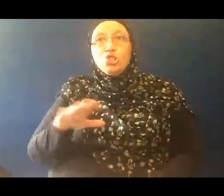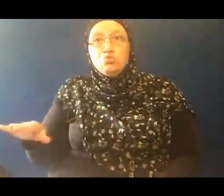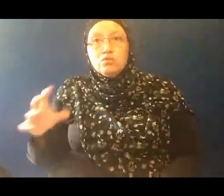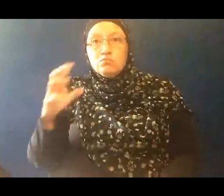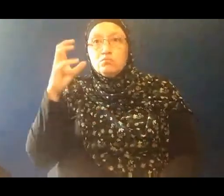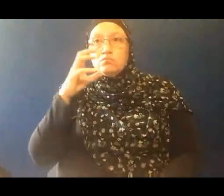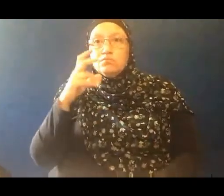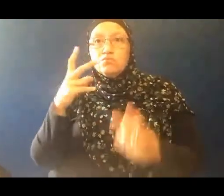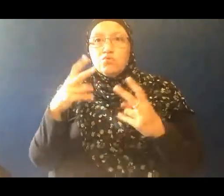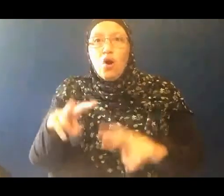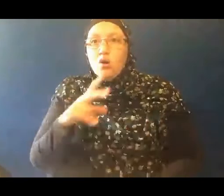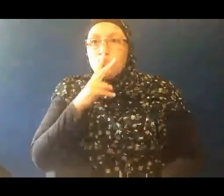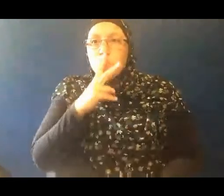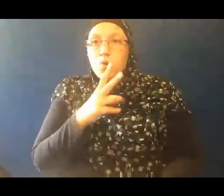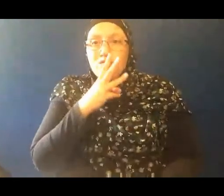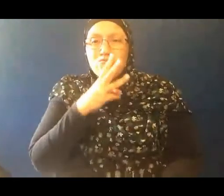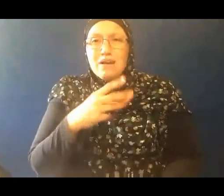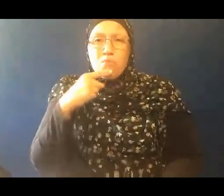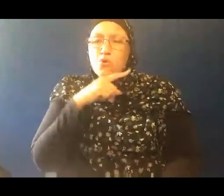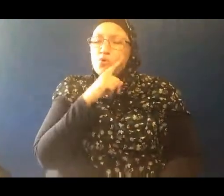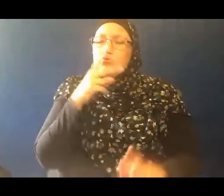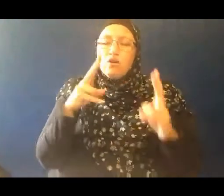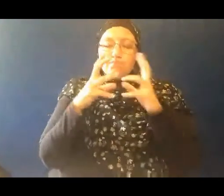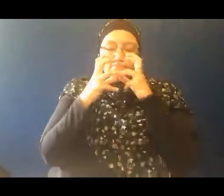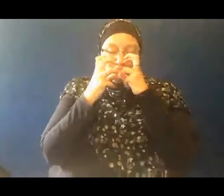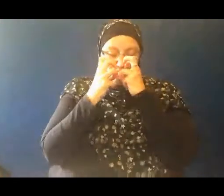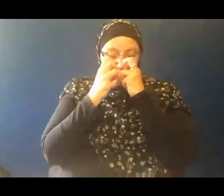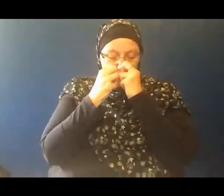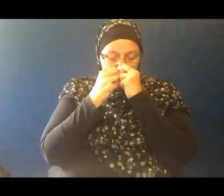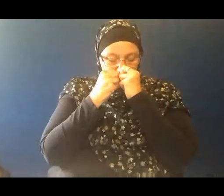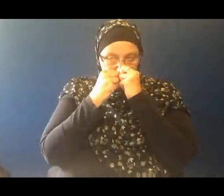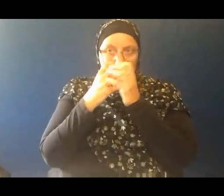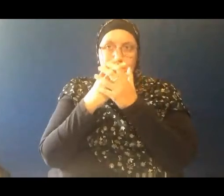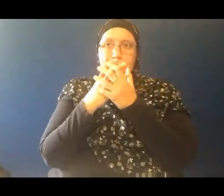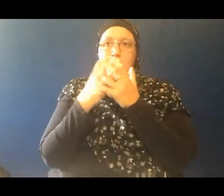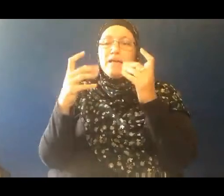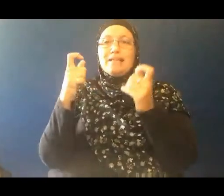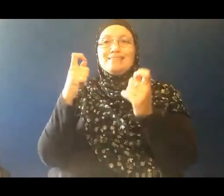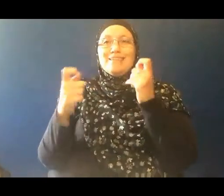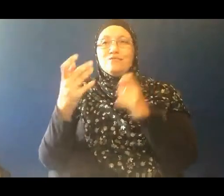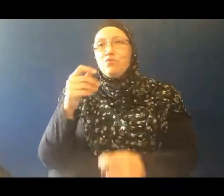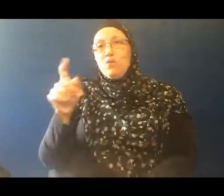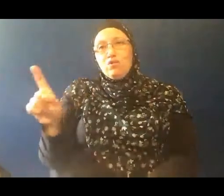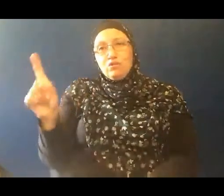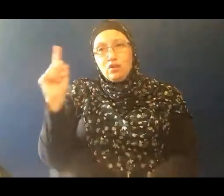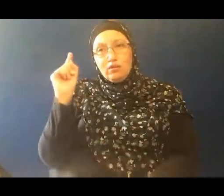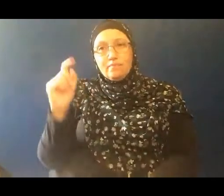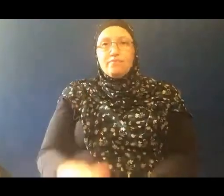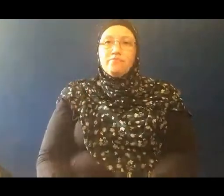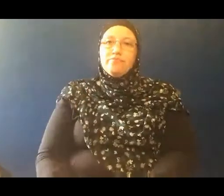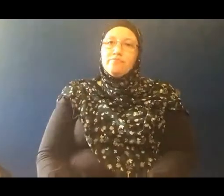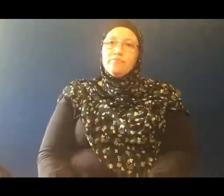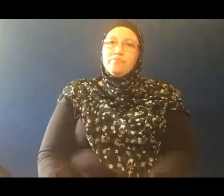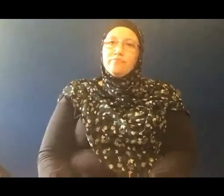a 2-3-year-old boy or girl dying, that is a test, that's a big challenge. And if God puts anyone into